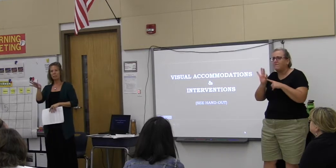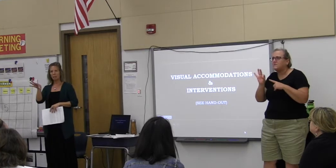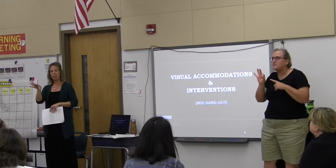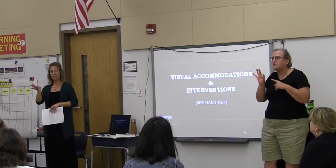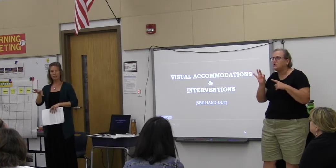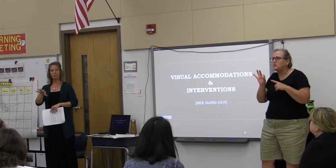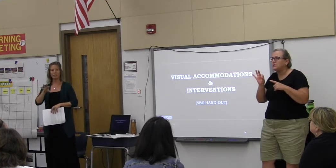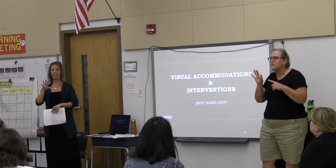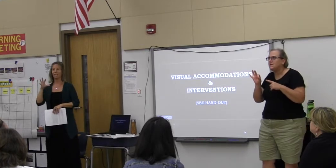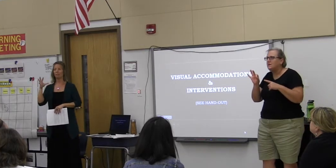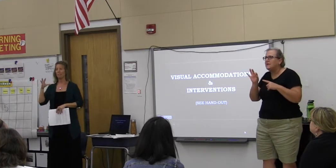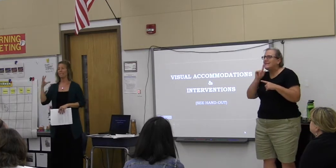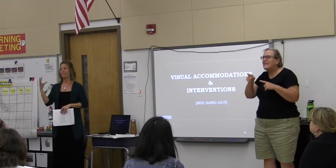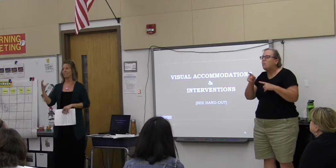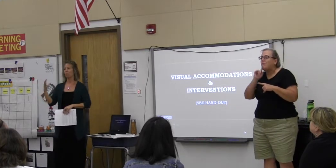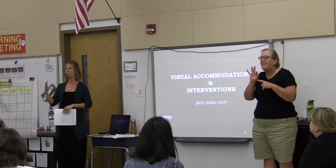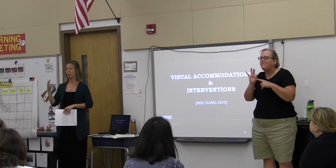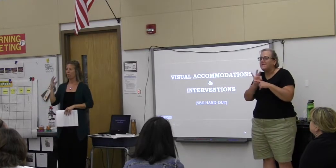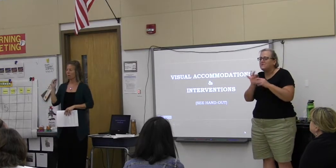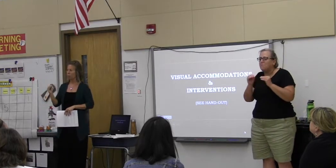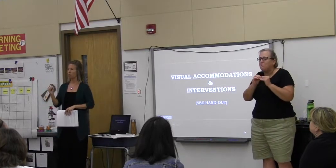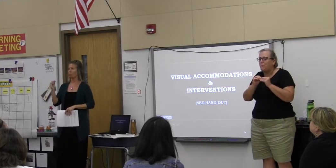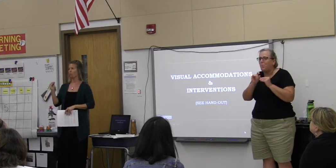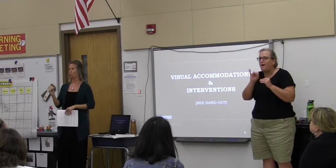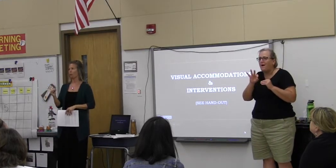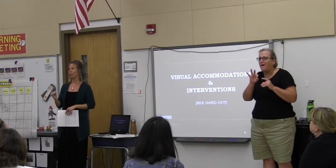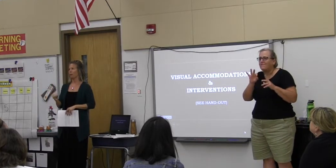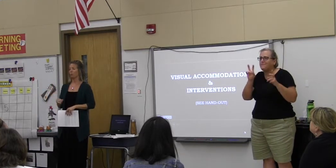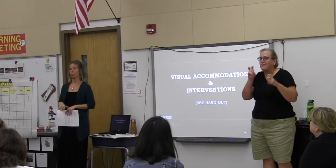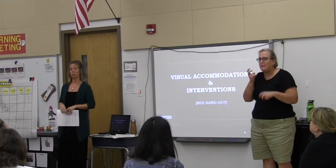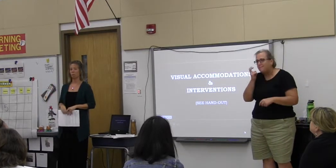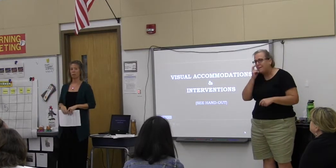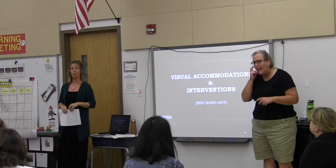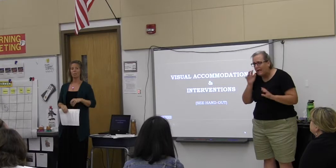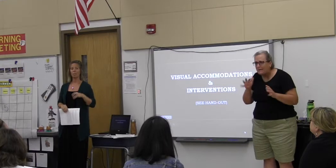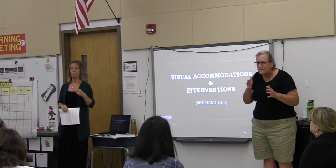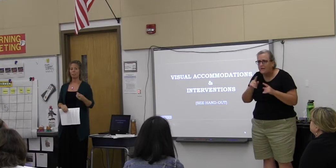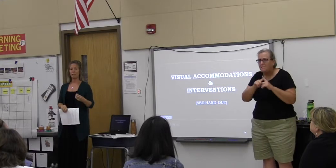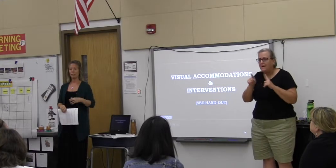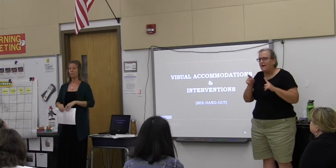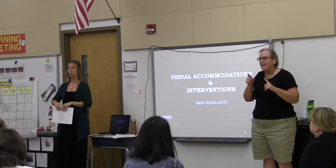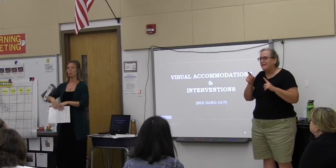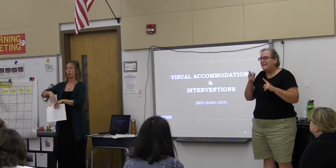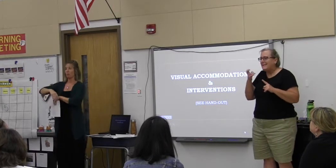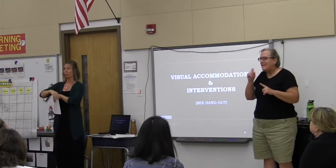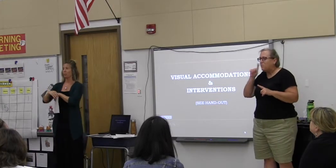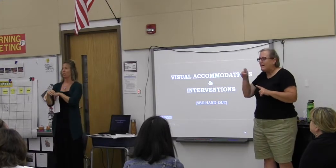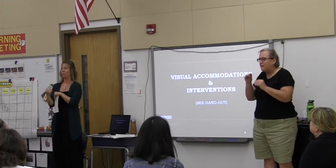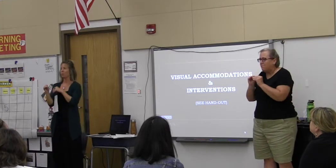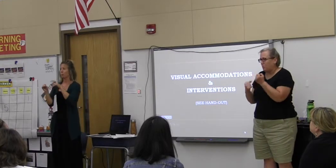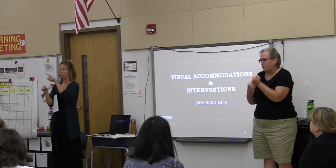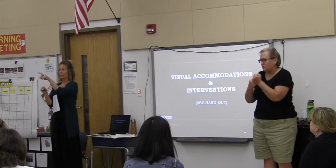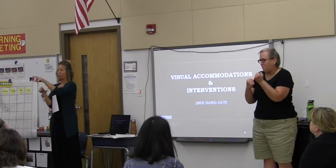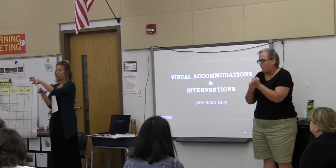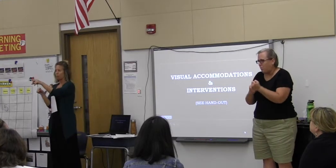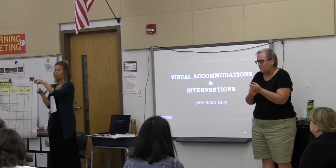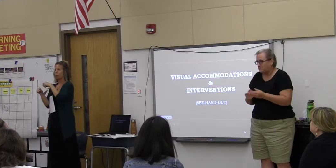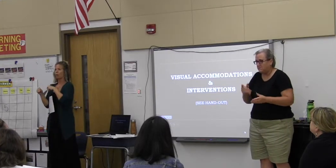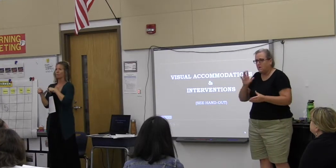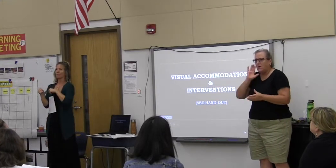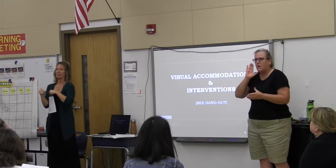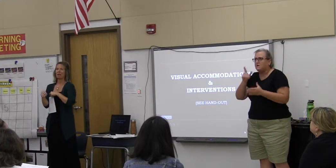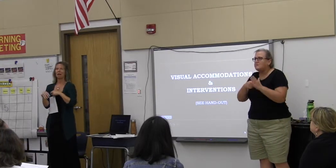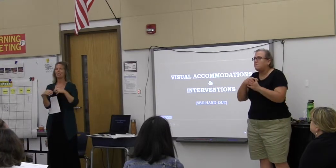I don't want to say blind, but he really needs a lot more support for him to use his vision. So with Stan, what we often do with him is we'll take him